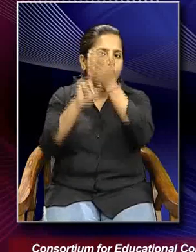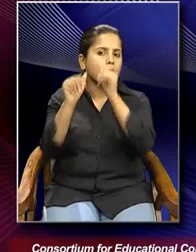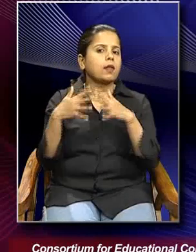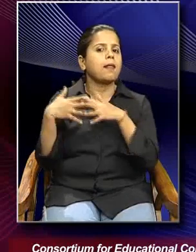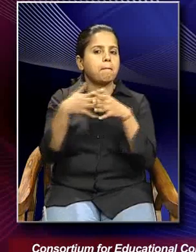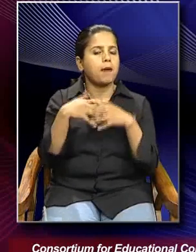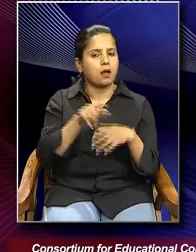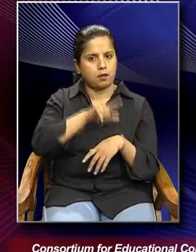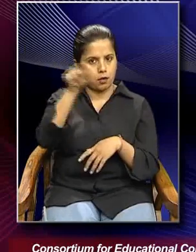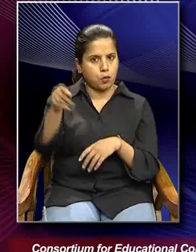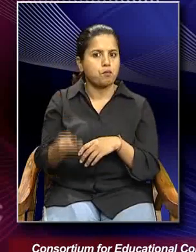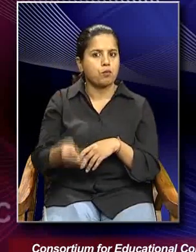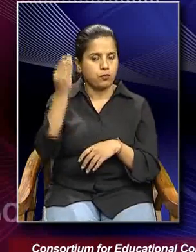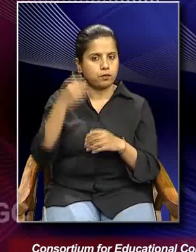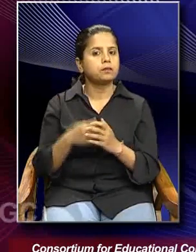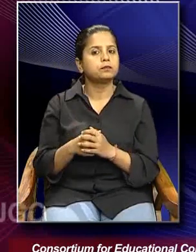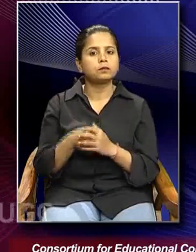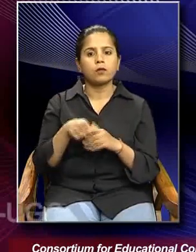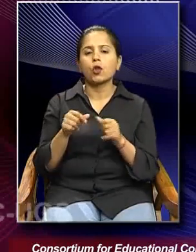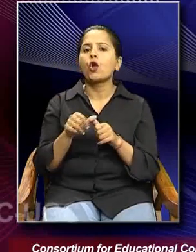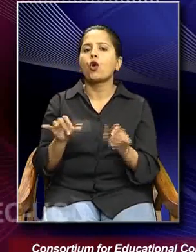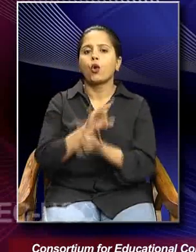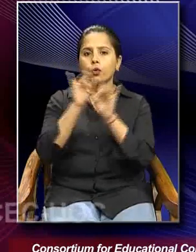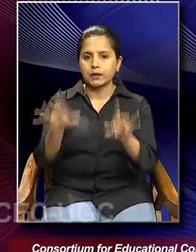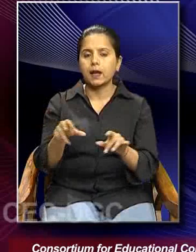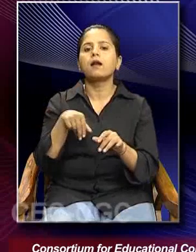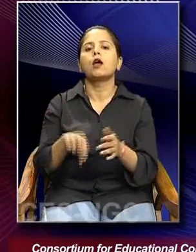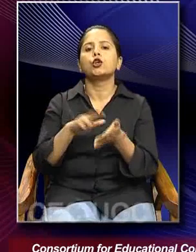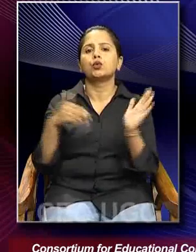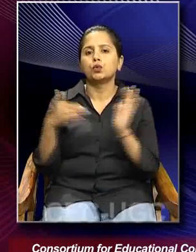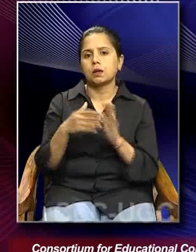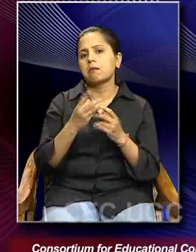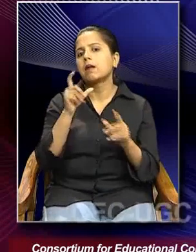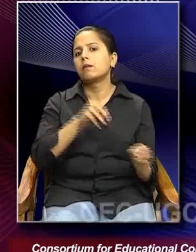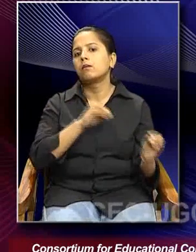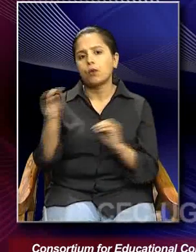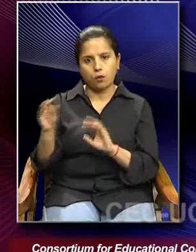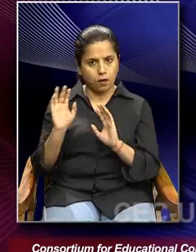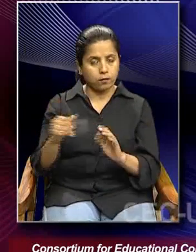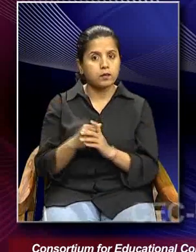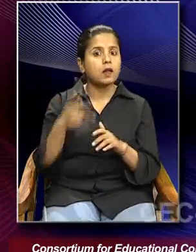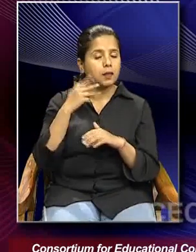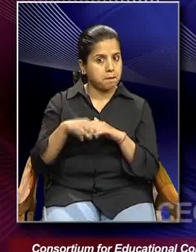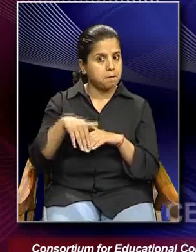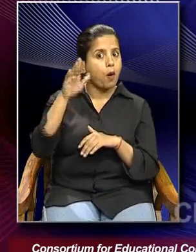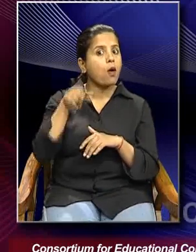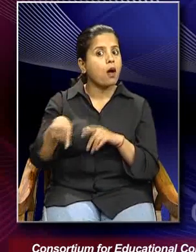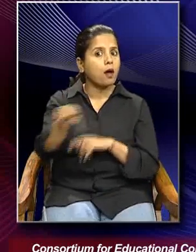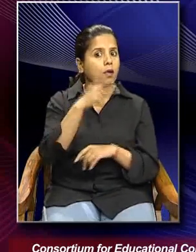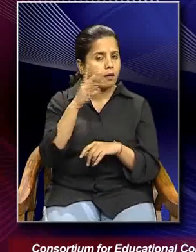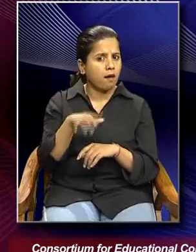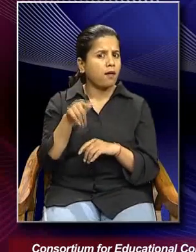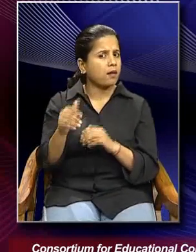and partly in Australia and New Zealand. So these are places which are highly urbanized, industrially